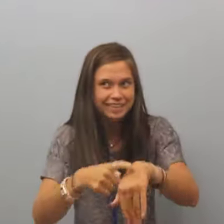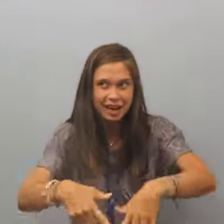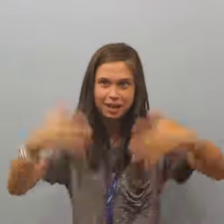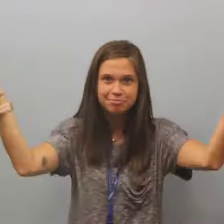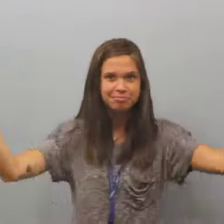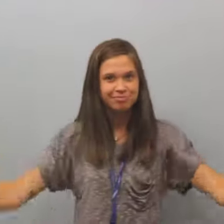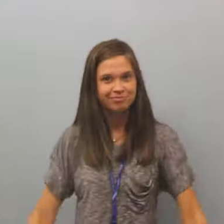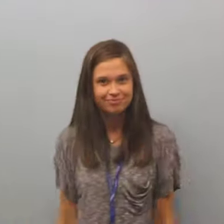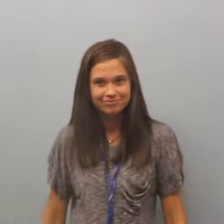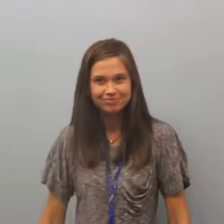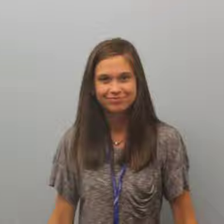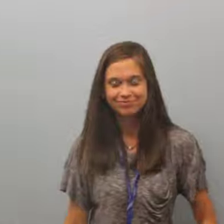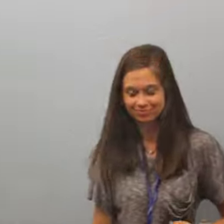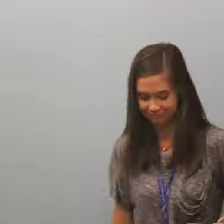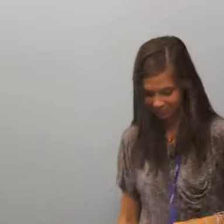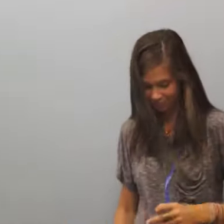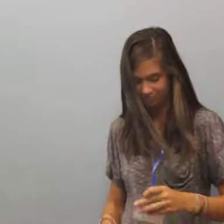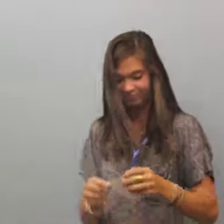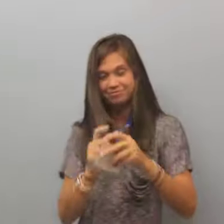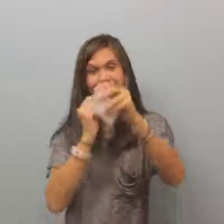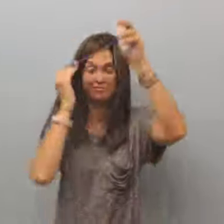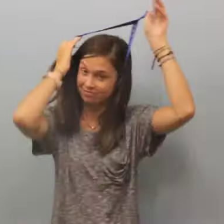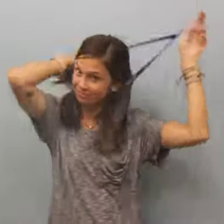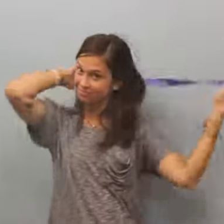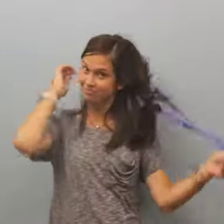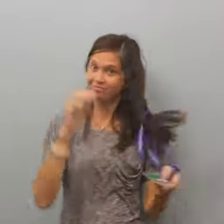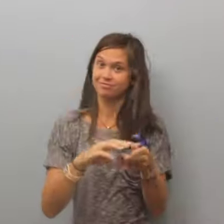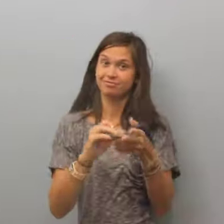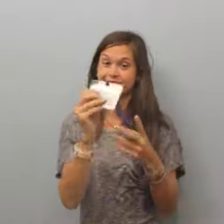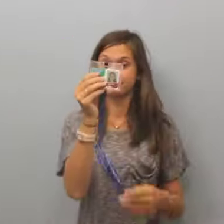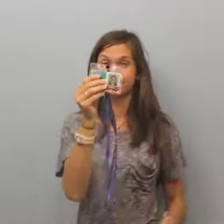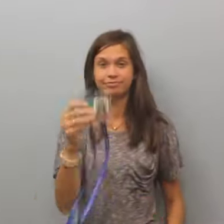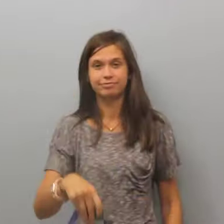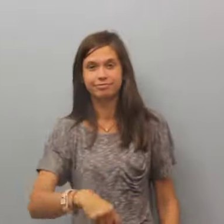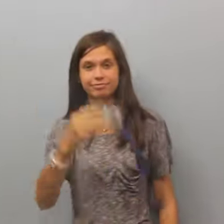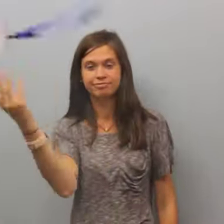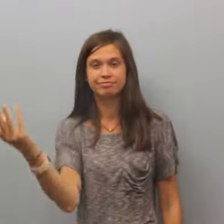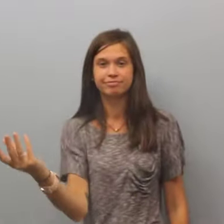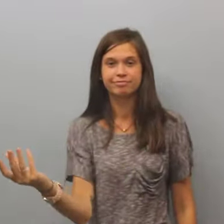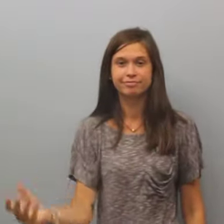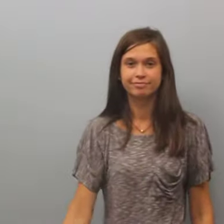touch with Carla. Thank you for watching again, and I'll see you next time, whenever that may be.